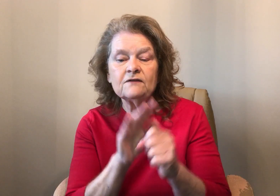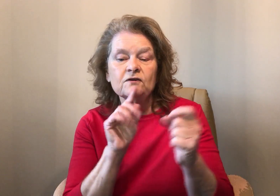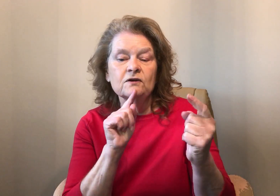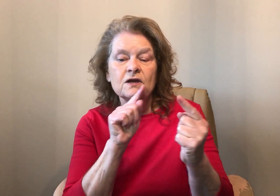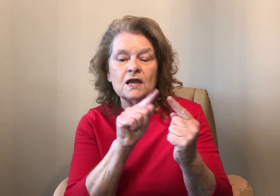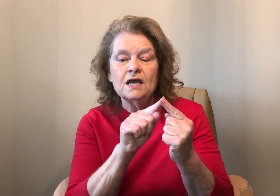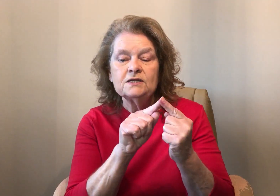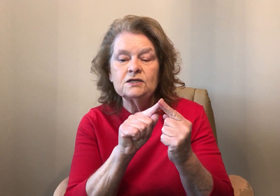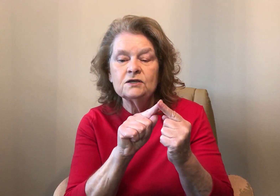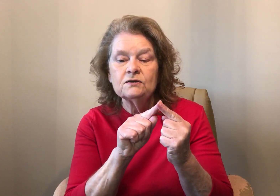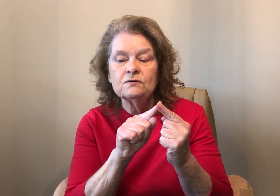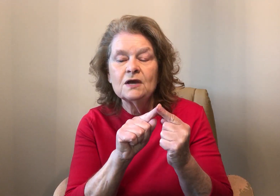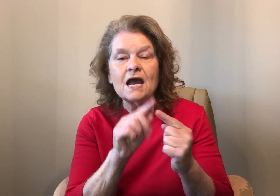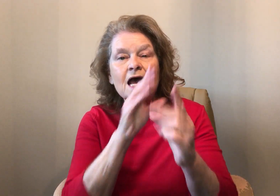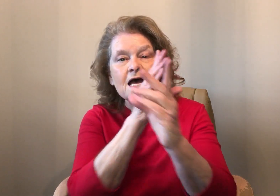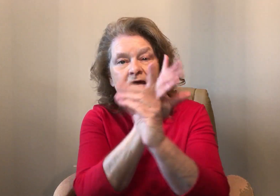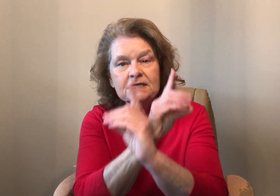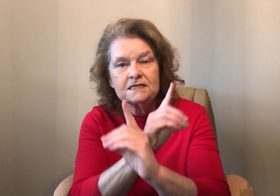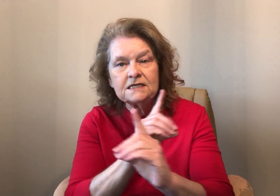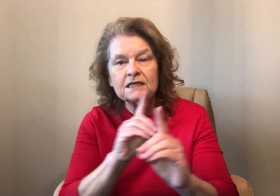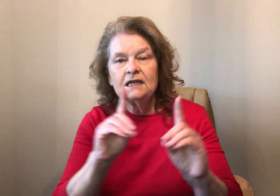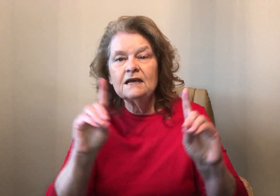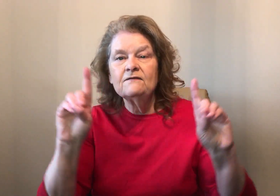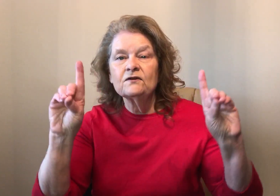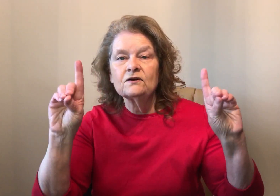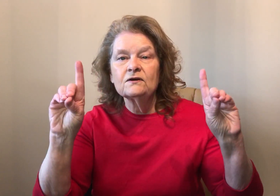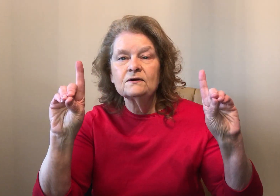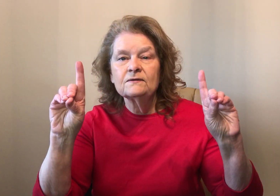deliver, to deliver,